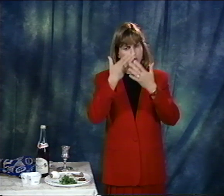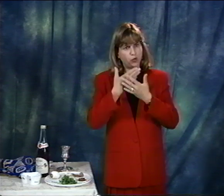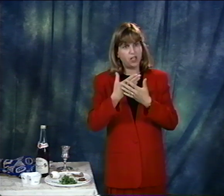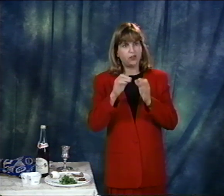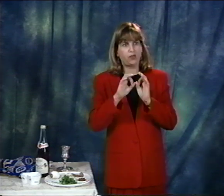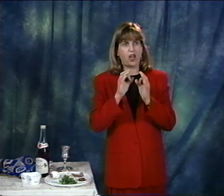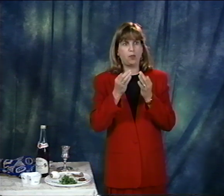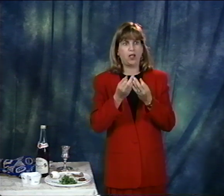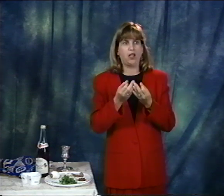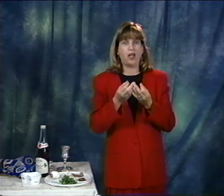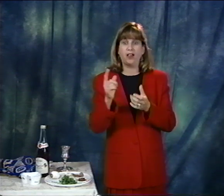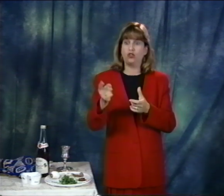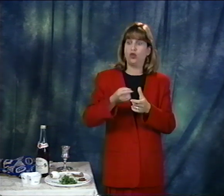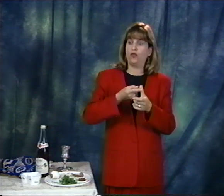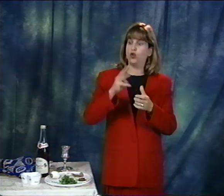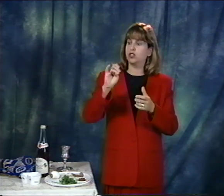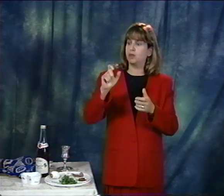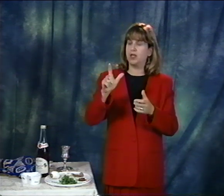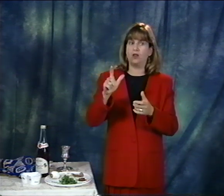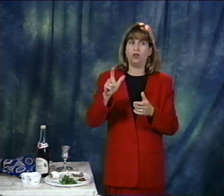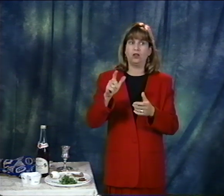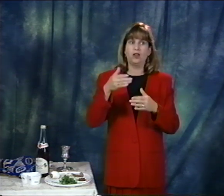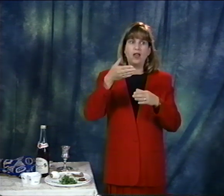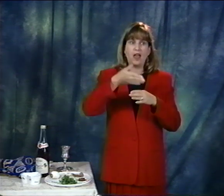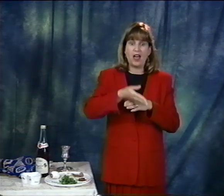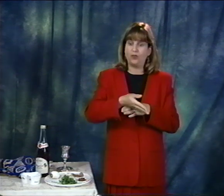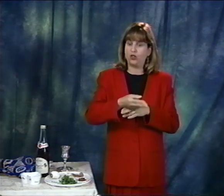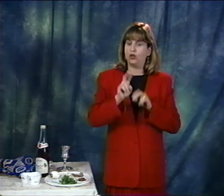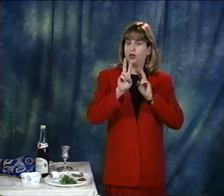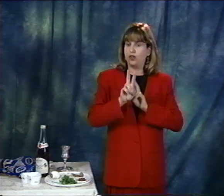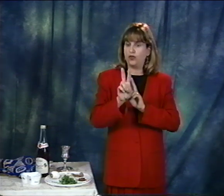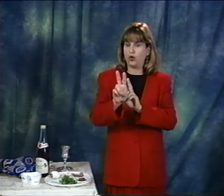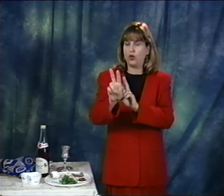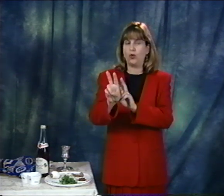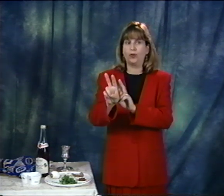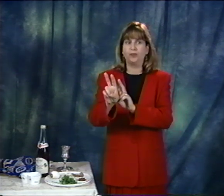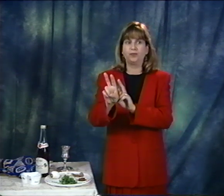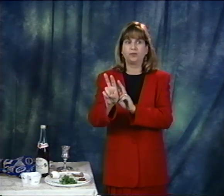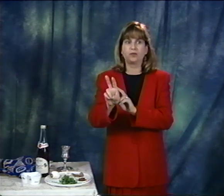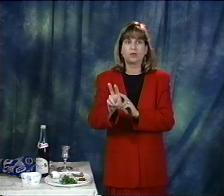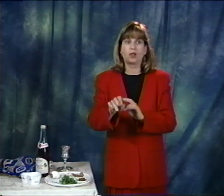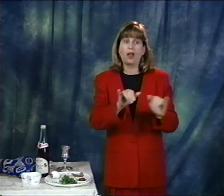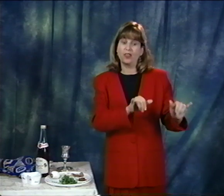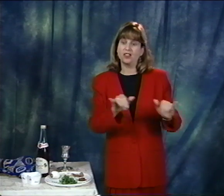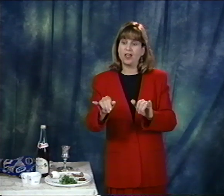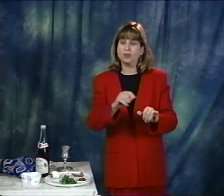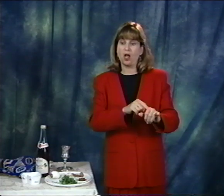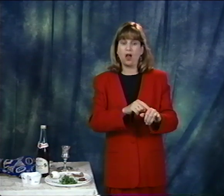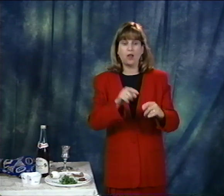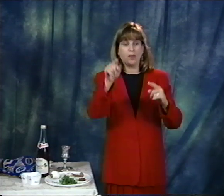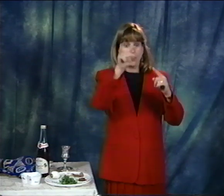of the mourning. They are served to a bereaved family as their first